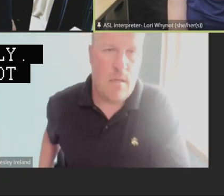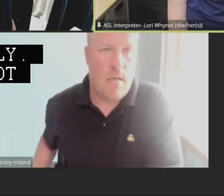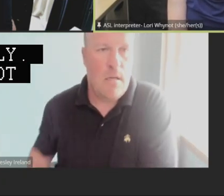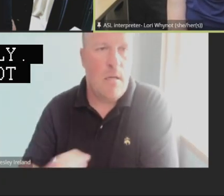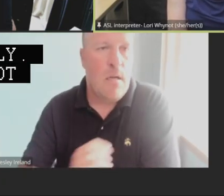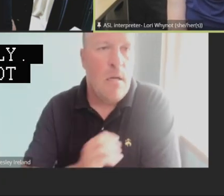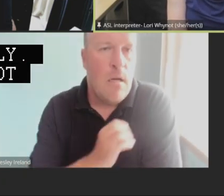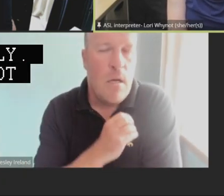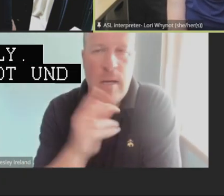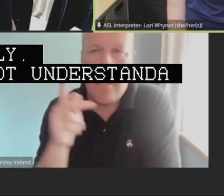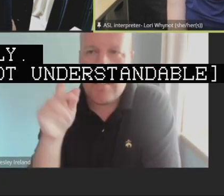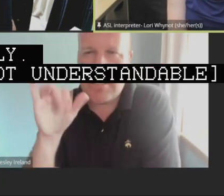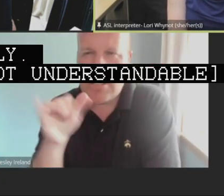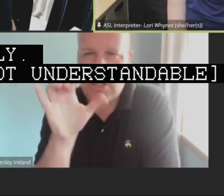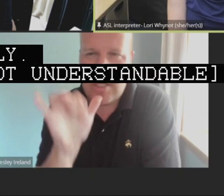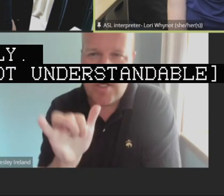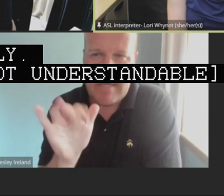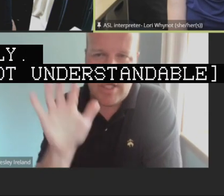Okay.